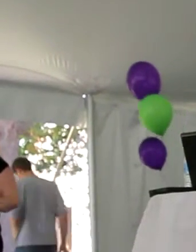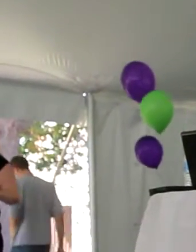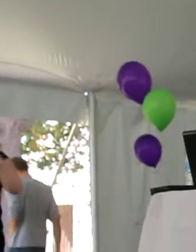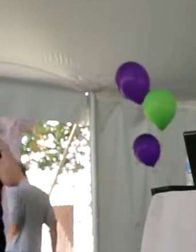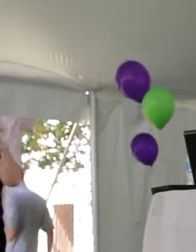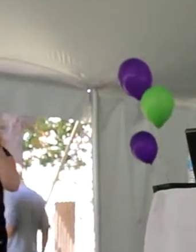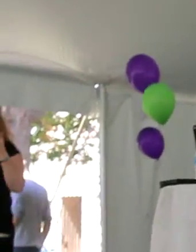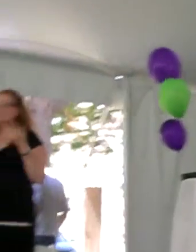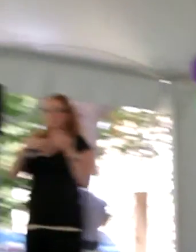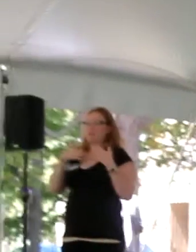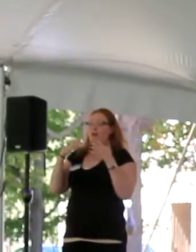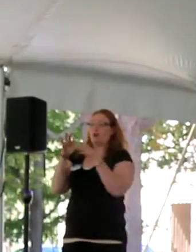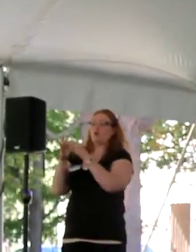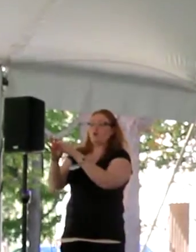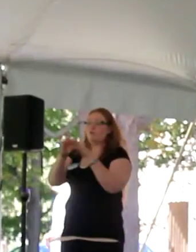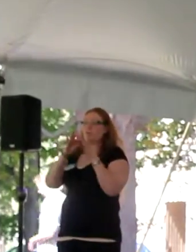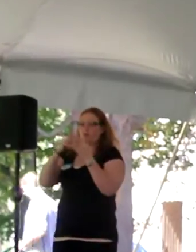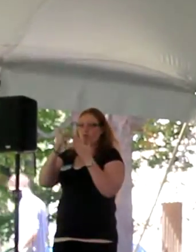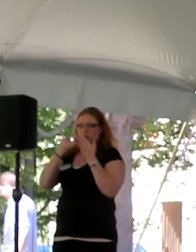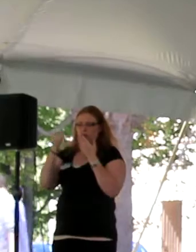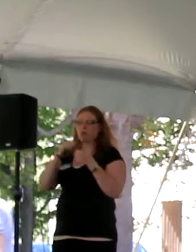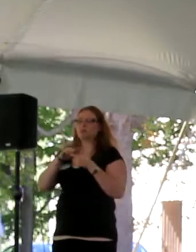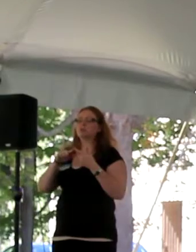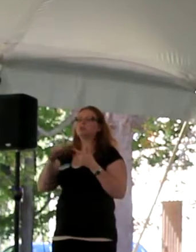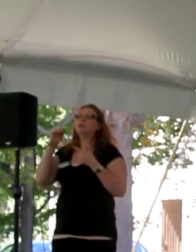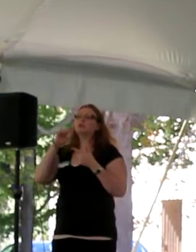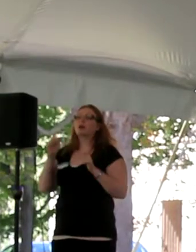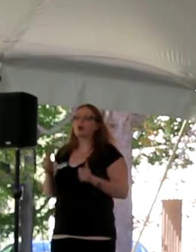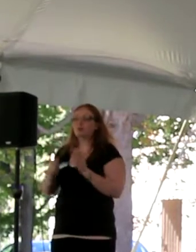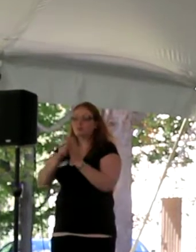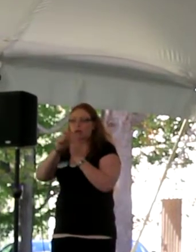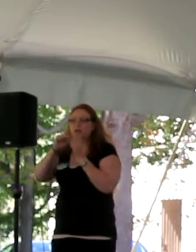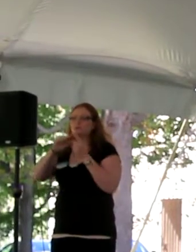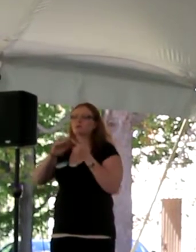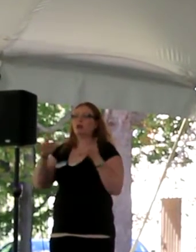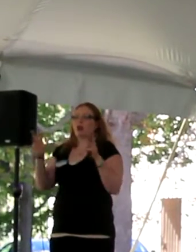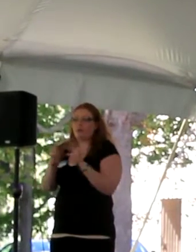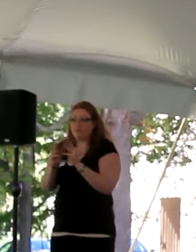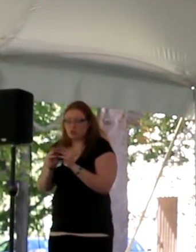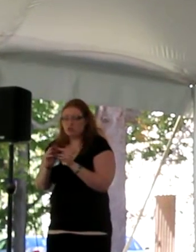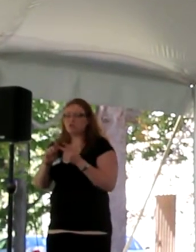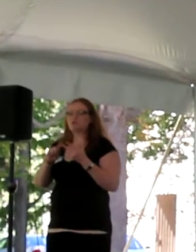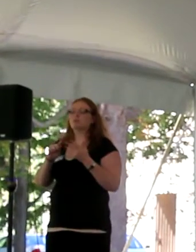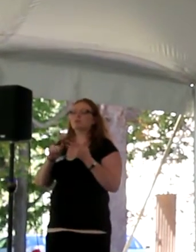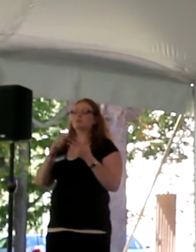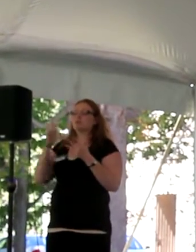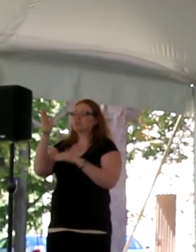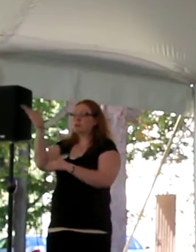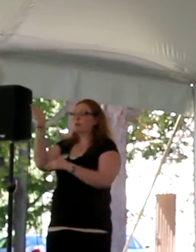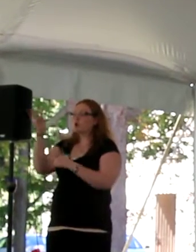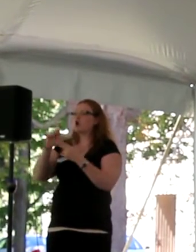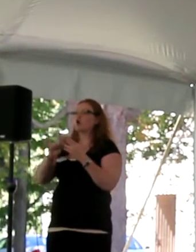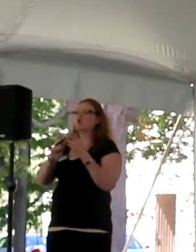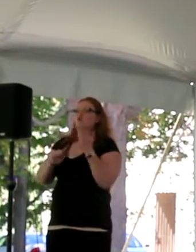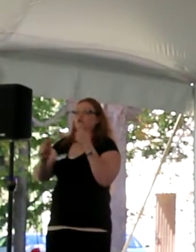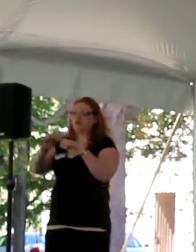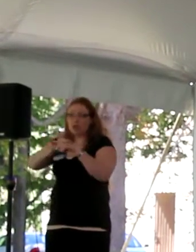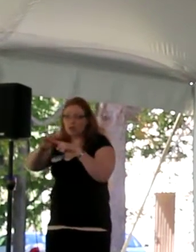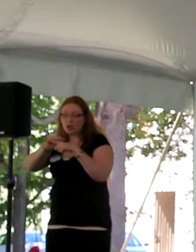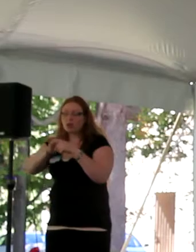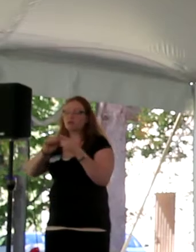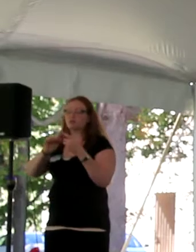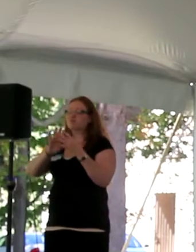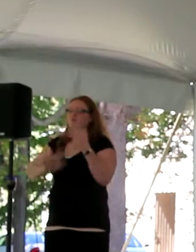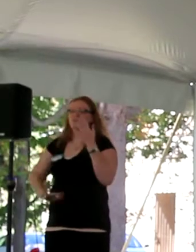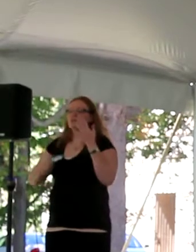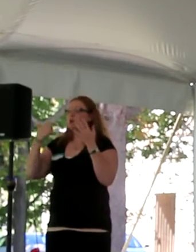our Looping Project, we have our Hearing Loss Magazine, conventions, we do seminars, we do training.